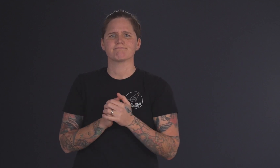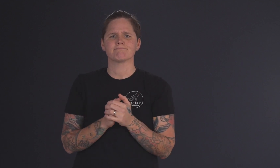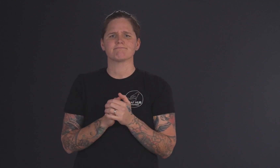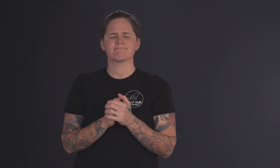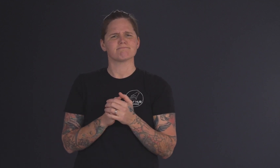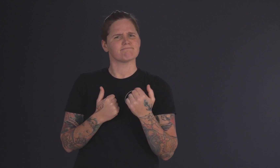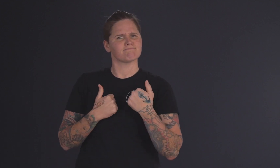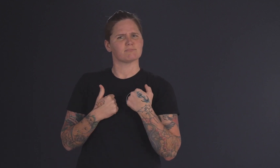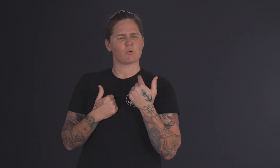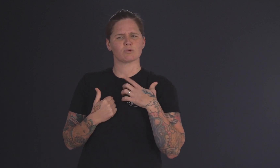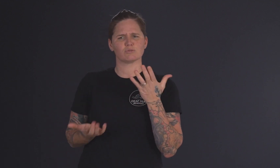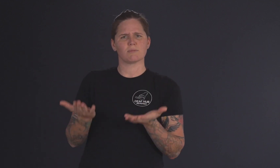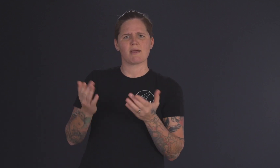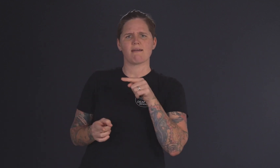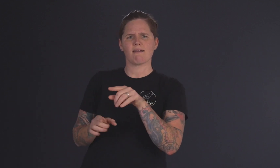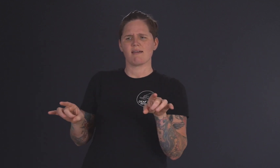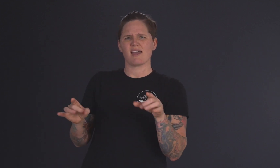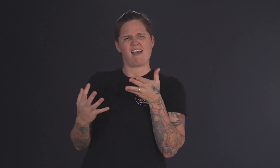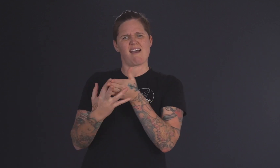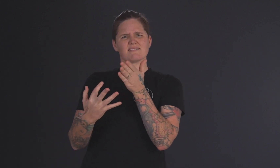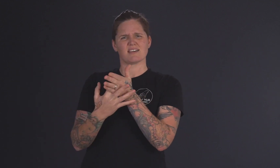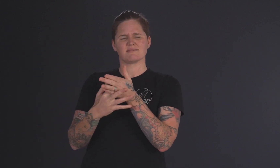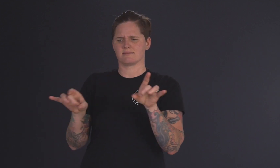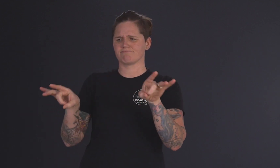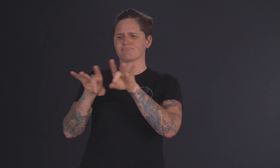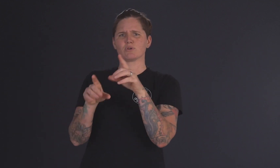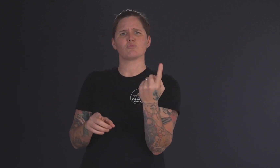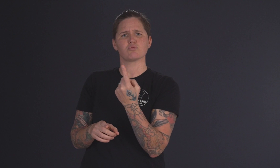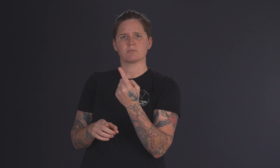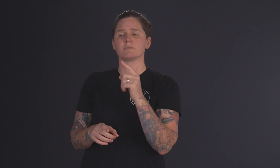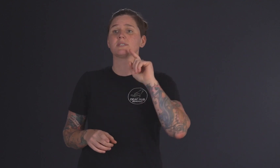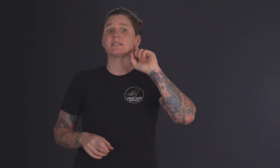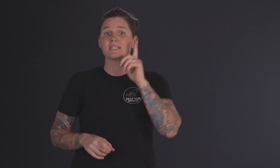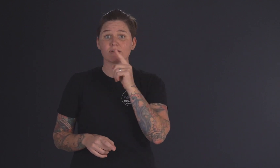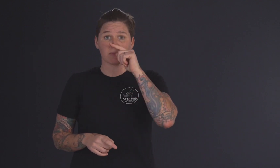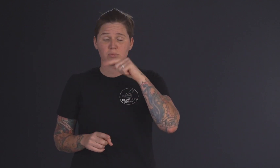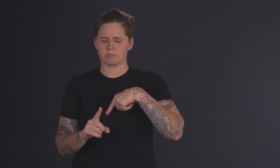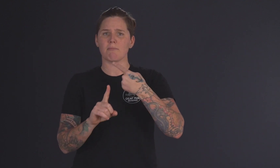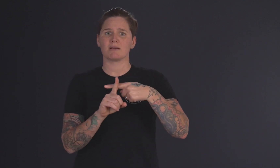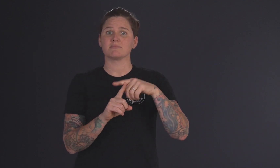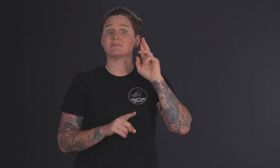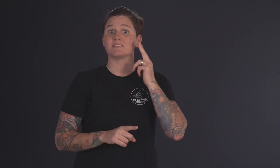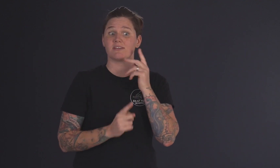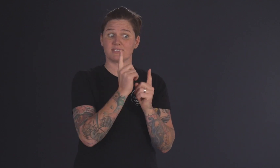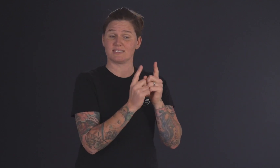We were keen to compare the levels of access and equity experienced by regional deaf and hard of hearing people when compared with their